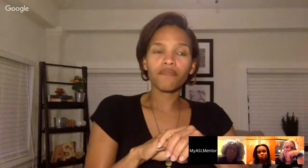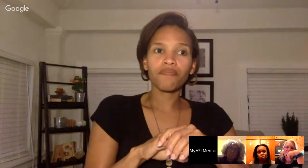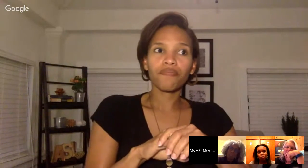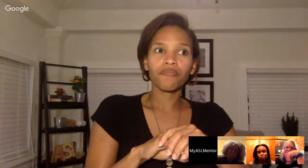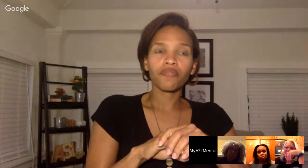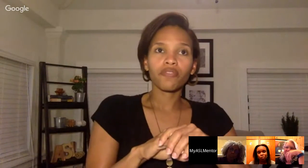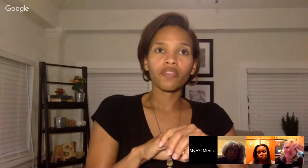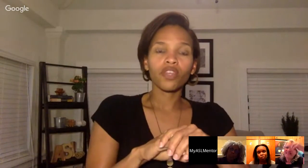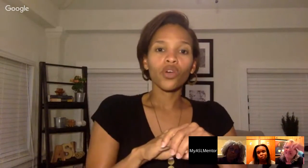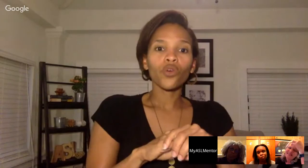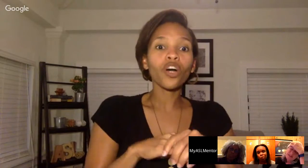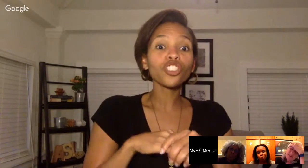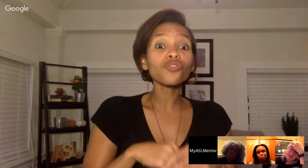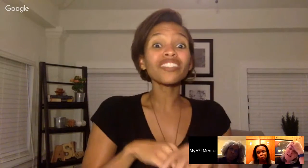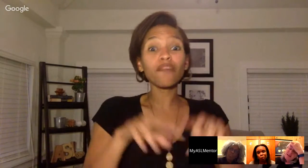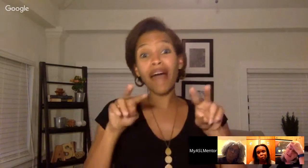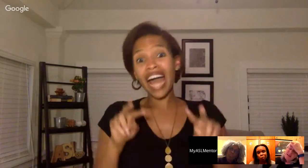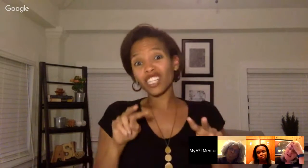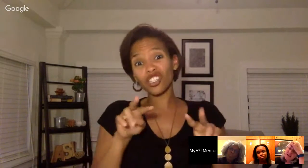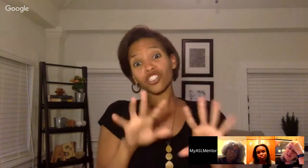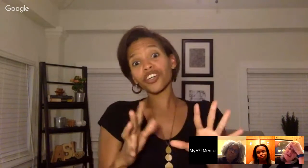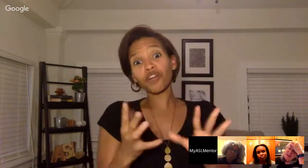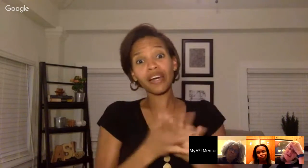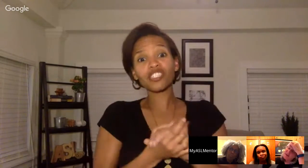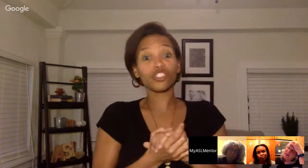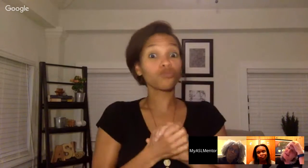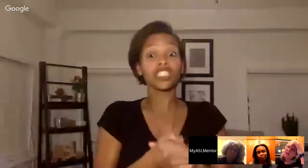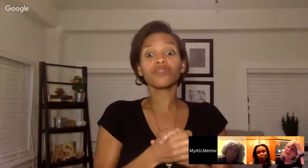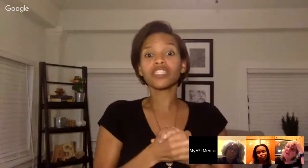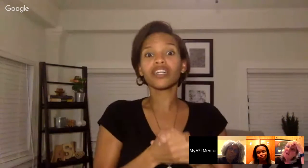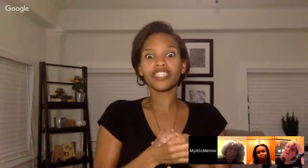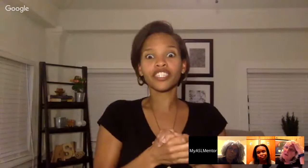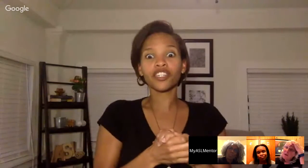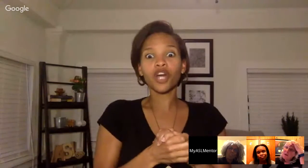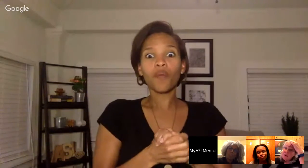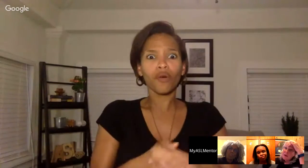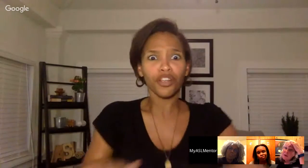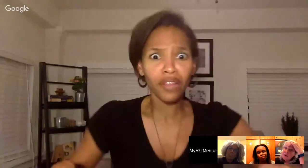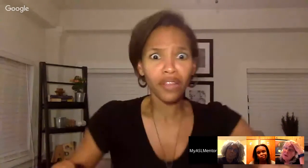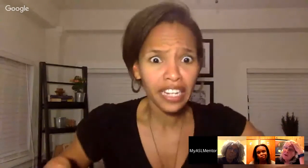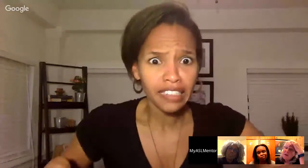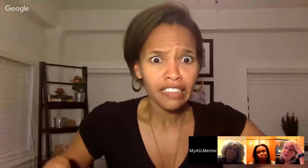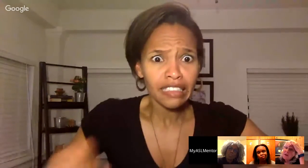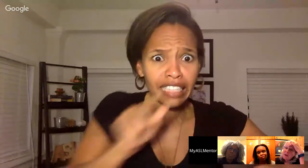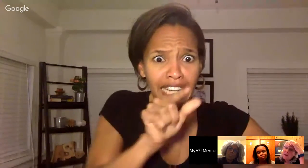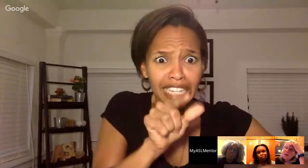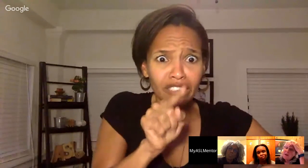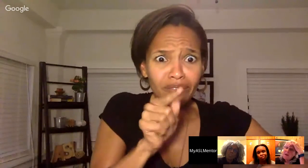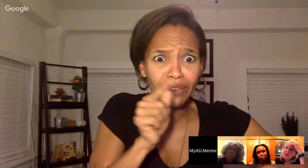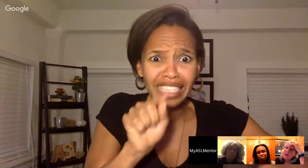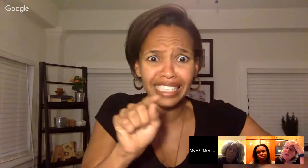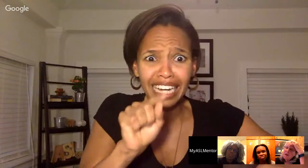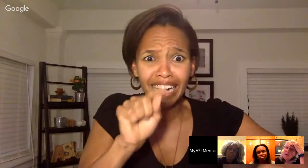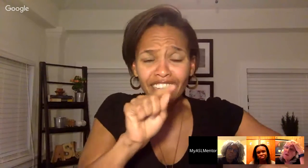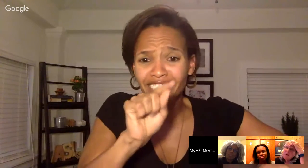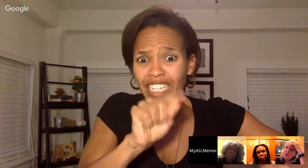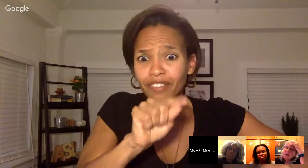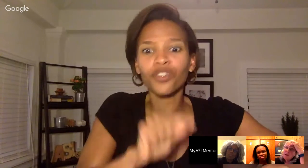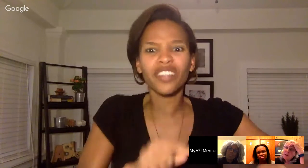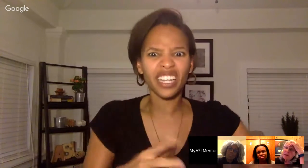of, once you step back and just look at her message, it's really, really clear. But when you're like, sign, oh, what's that sign? I've never seen that sign before. Then it